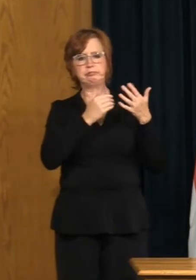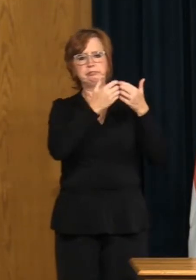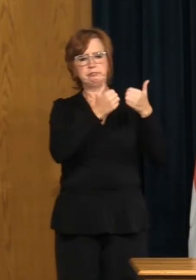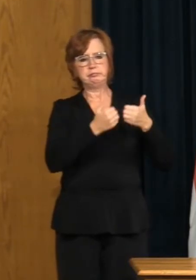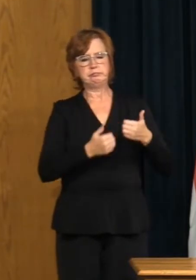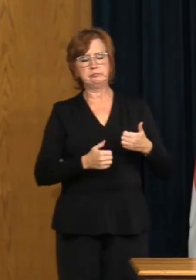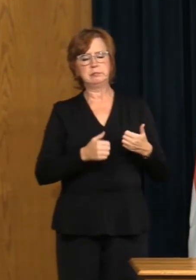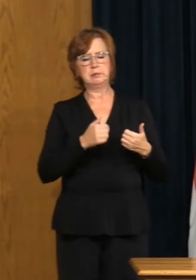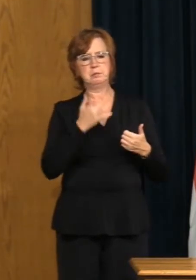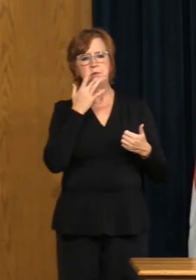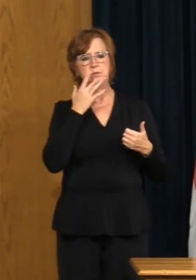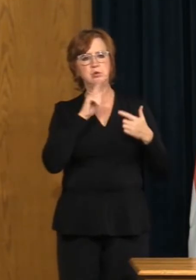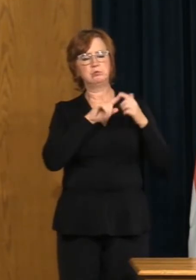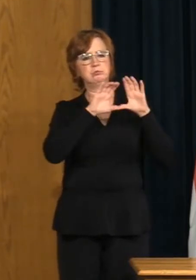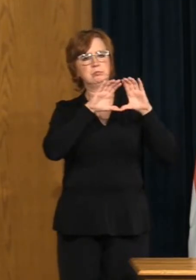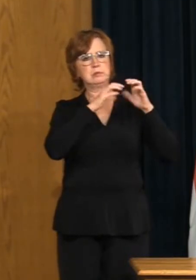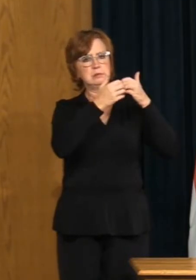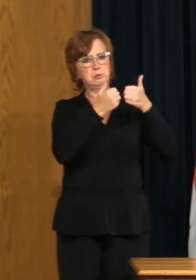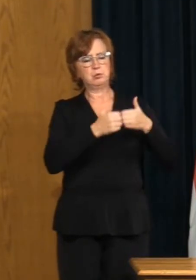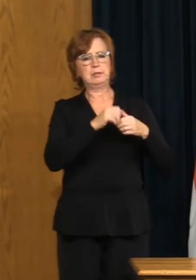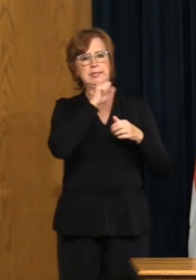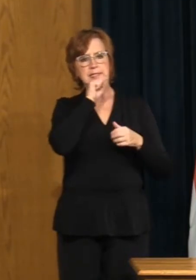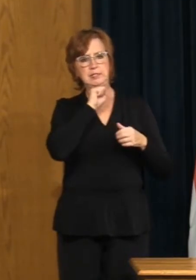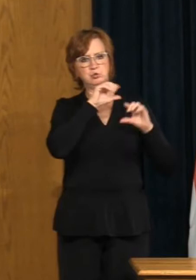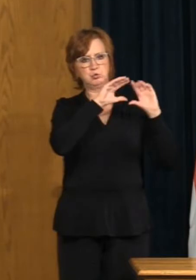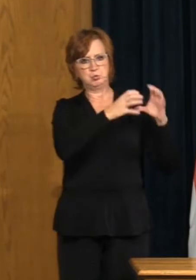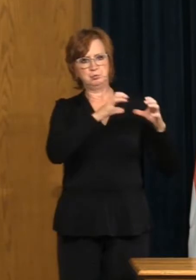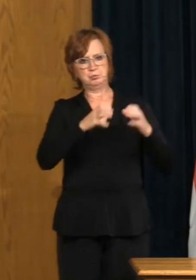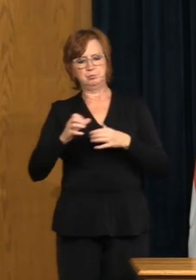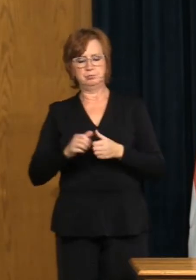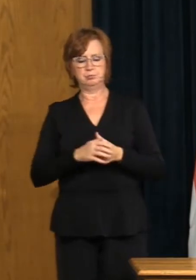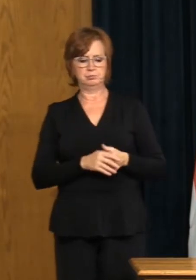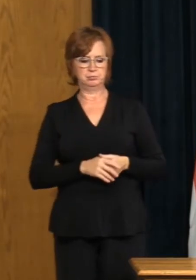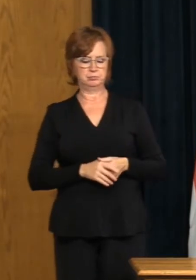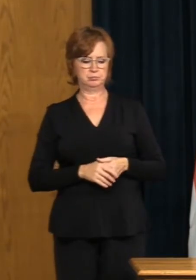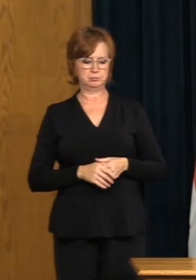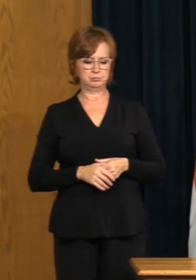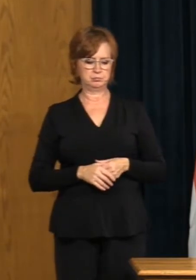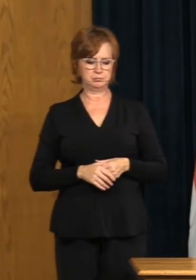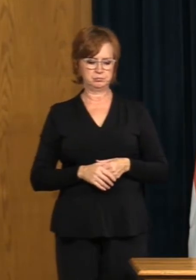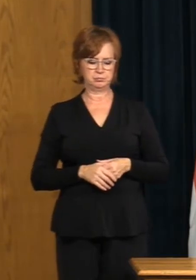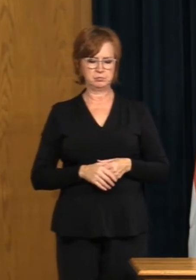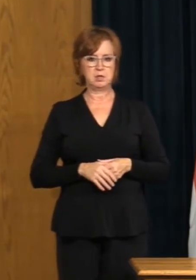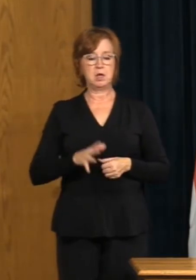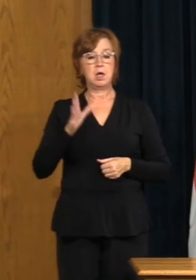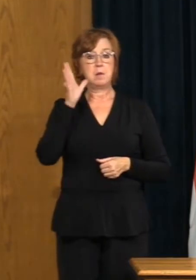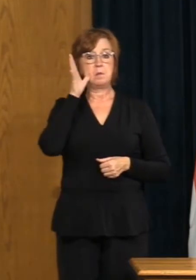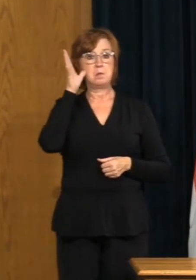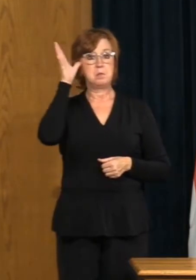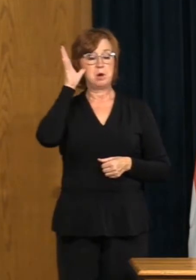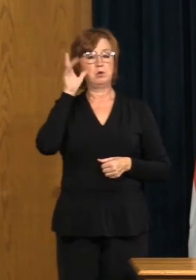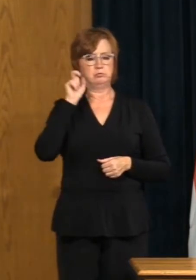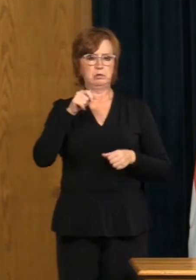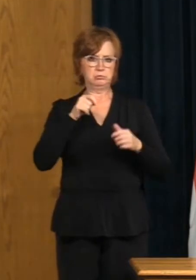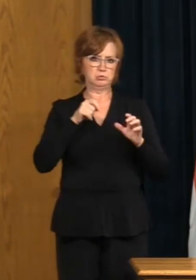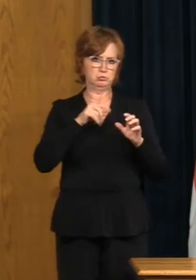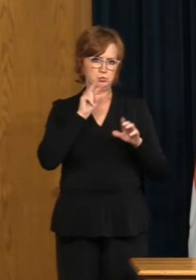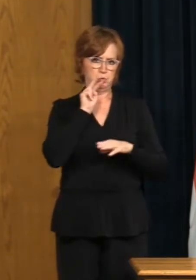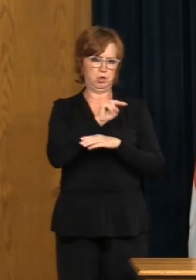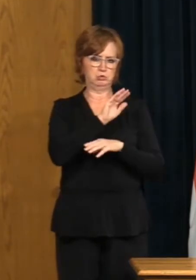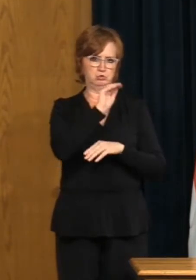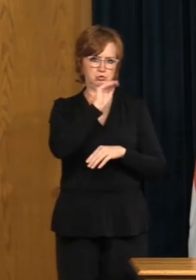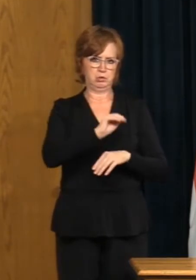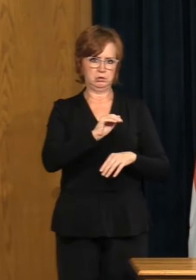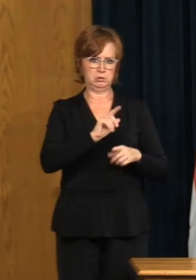but parents may, as they should, if a child is unwell, seek testing. So there'll be more testing